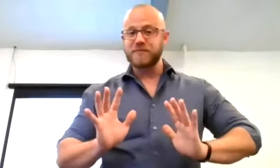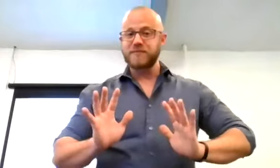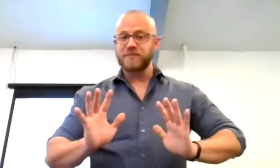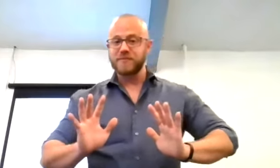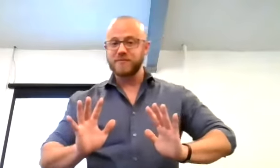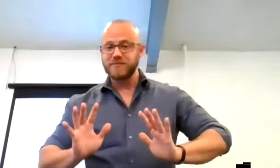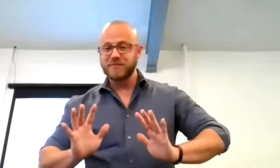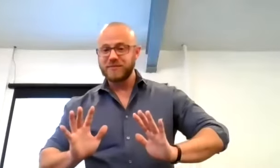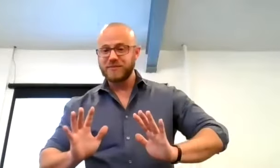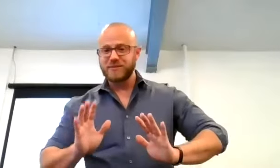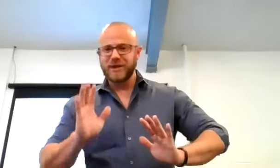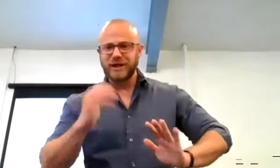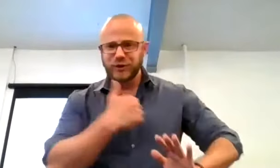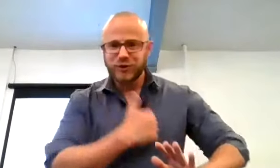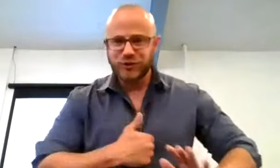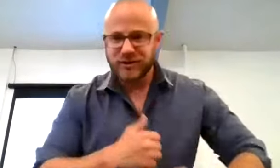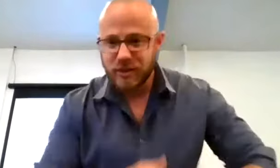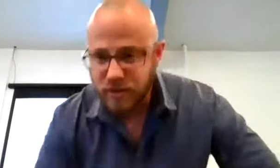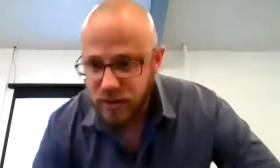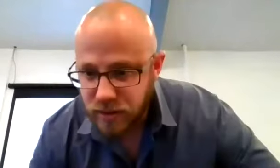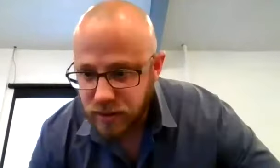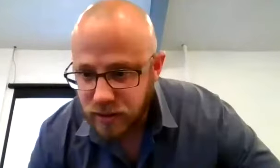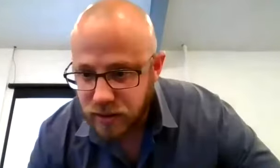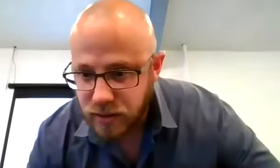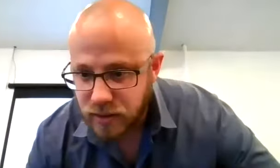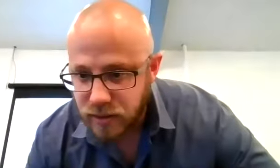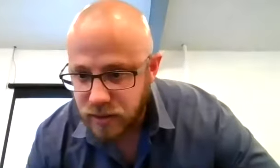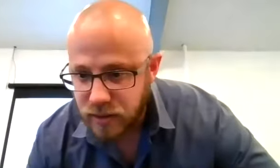Okay, are there any more questions? I'm sorry, let's see.